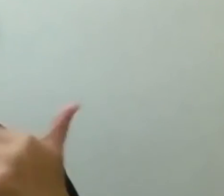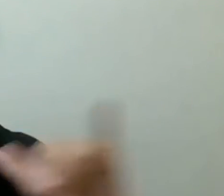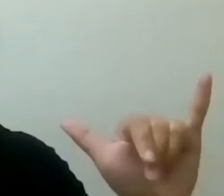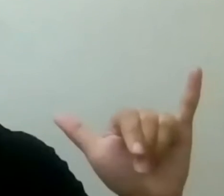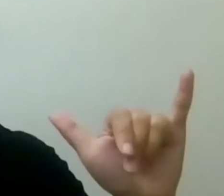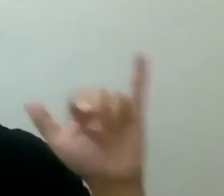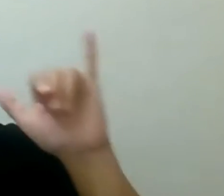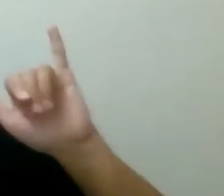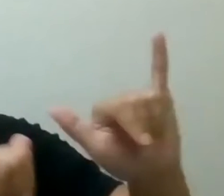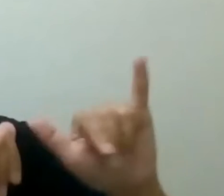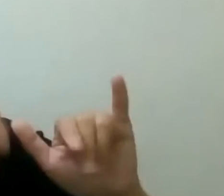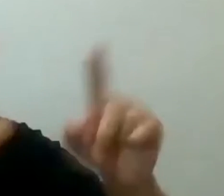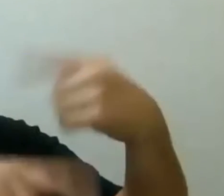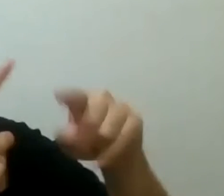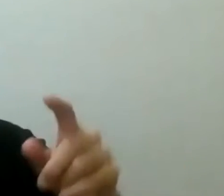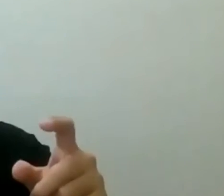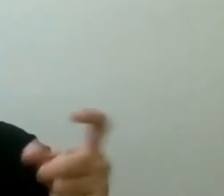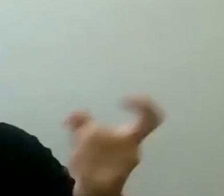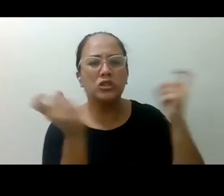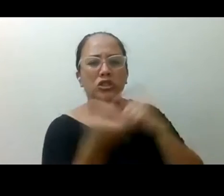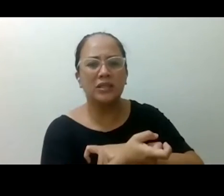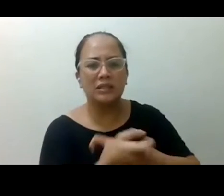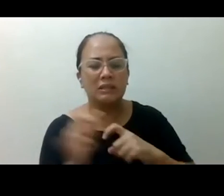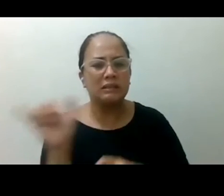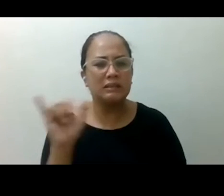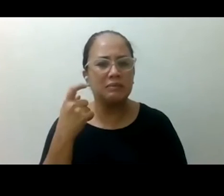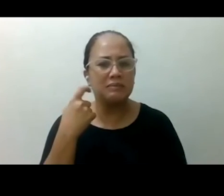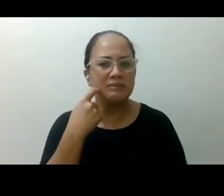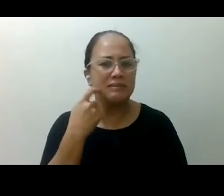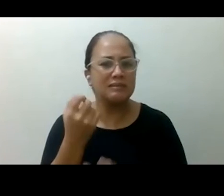use different sign, as Ray talked about.